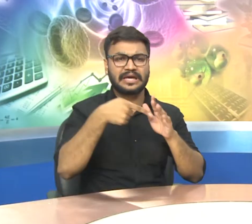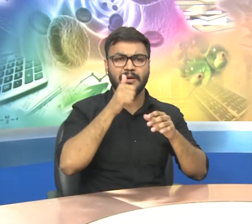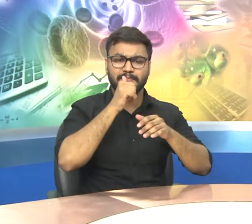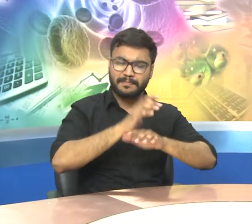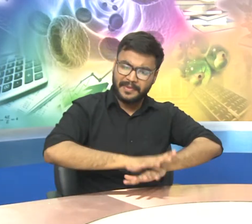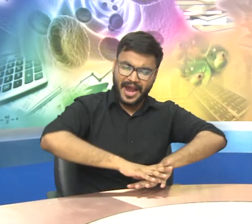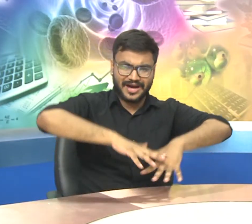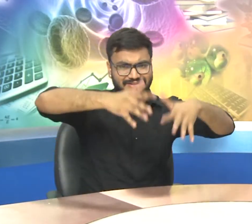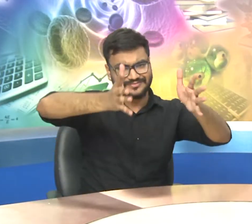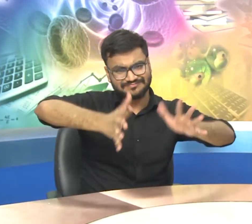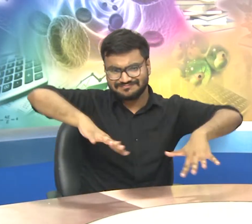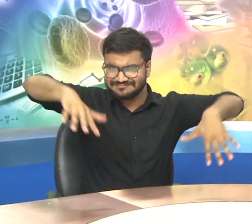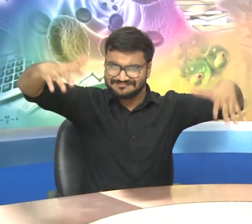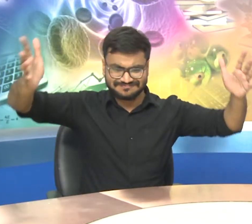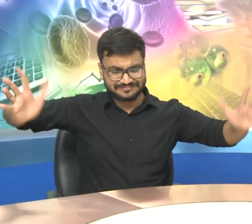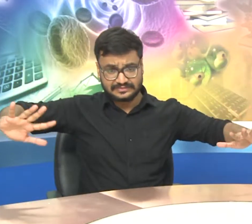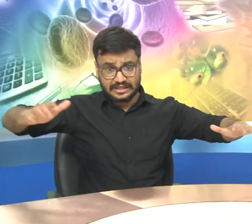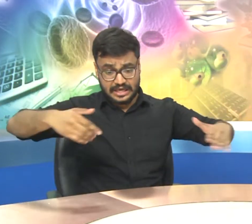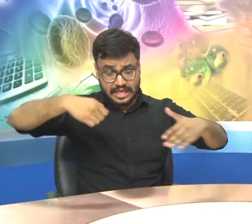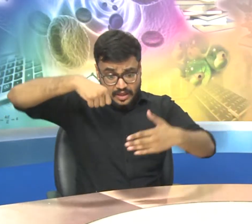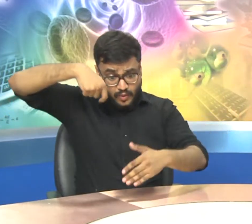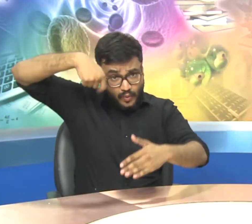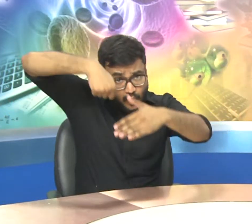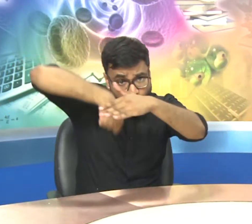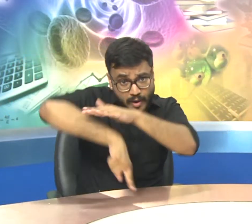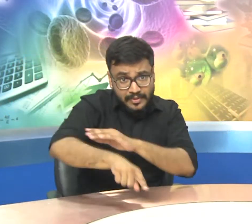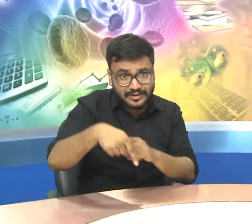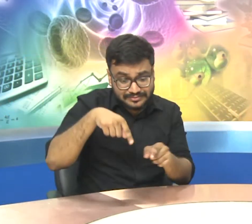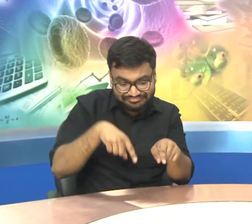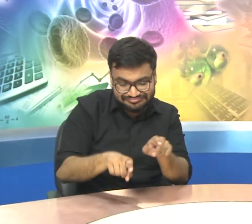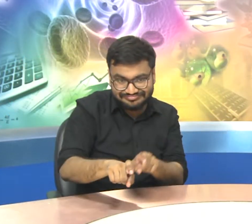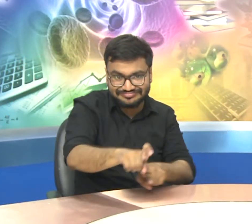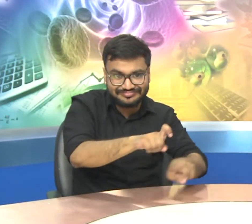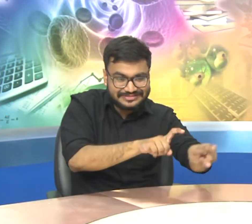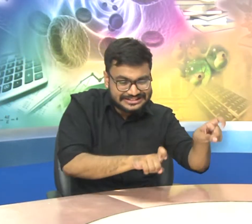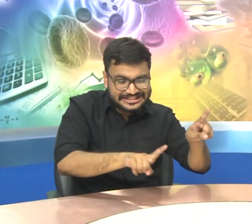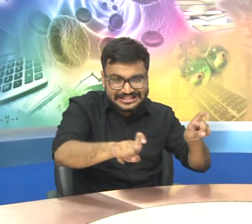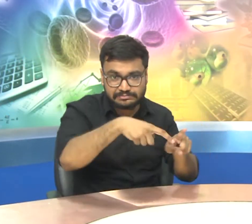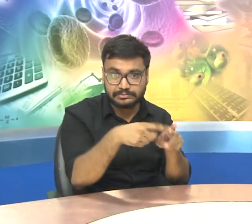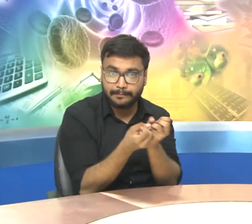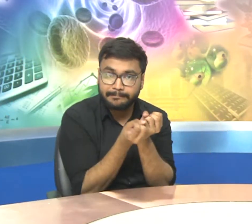And if there are too many plankton, they block sunlight.